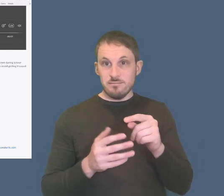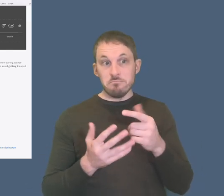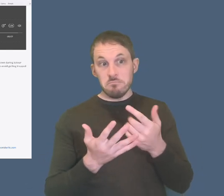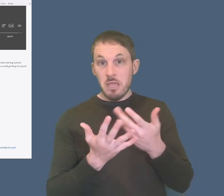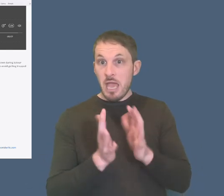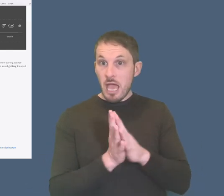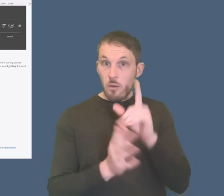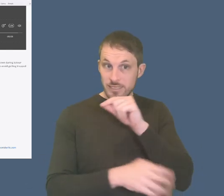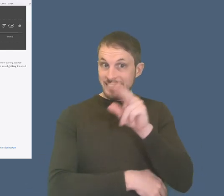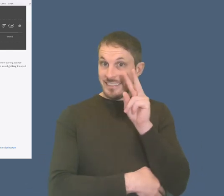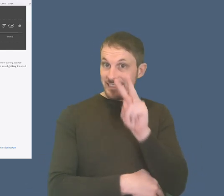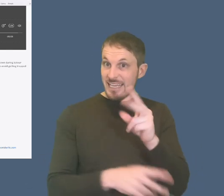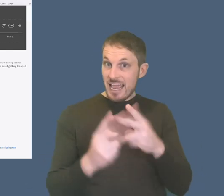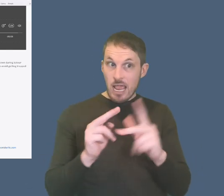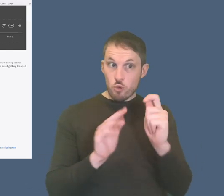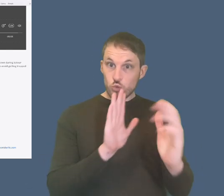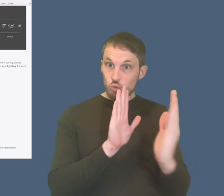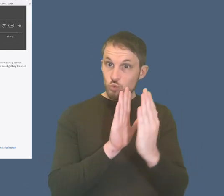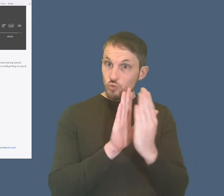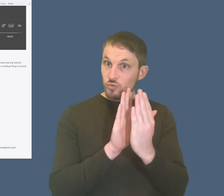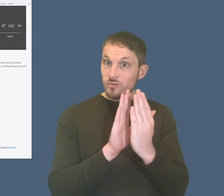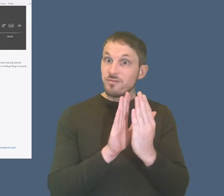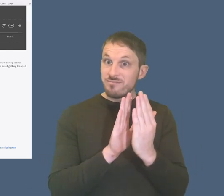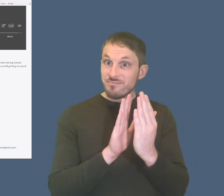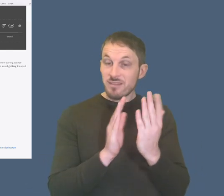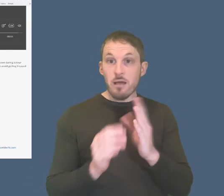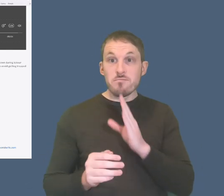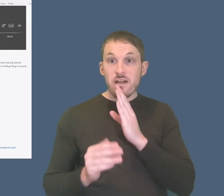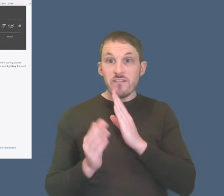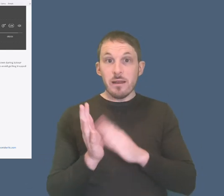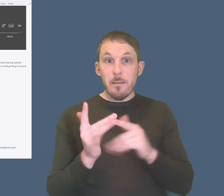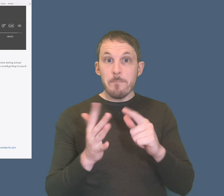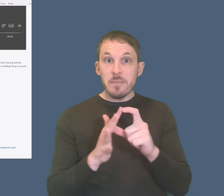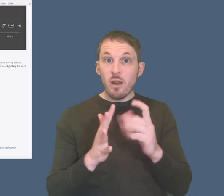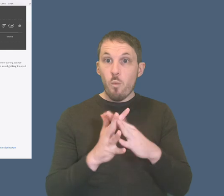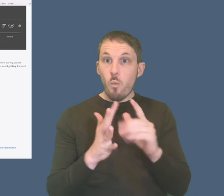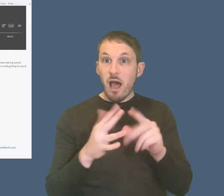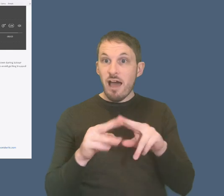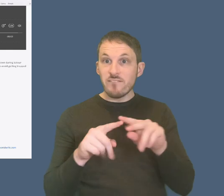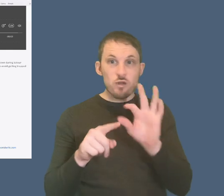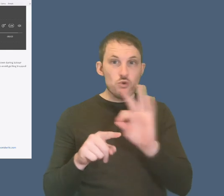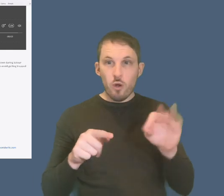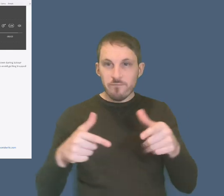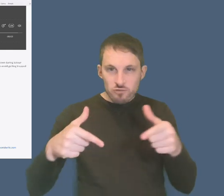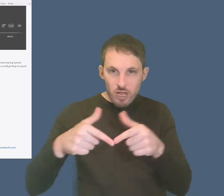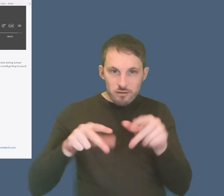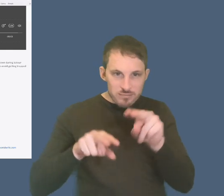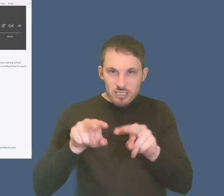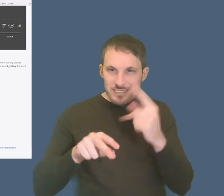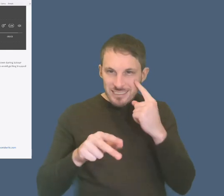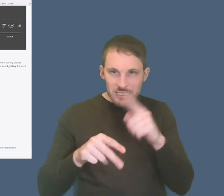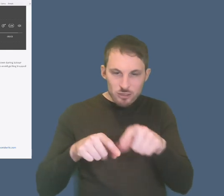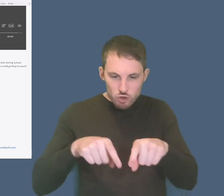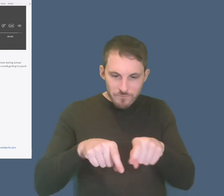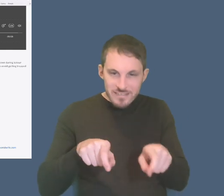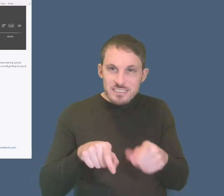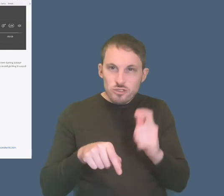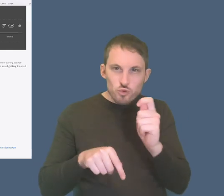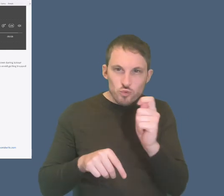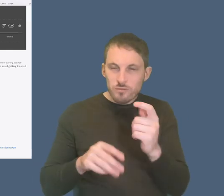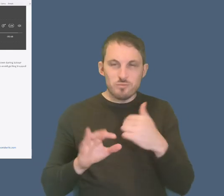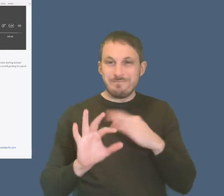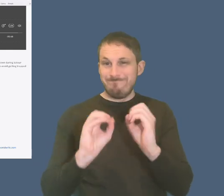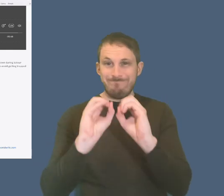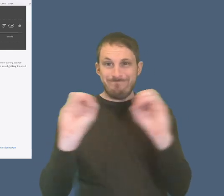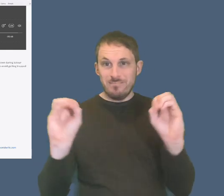in labor. For private midwives, we don't really do a lot of vaginal examinations to understand what the woman's cervix is doing, but you can